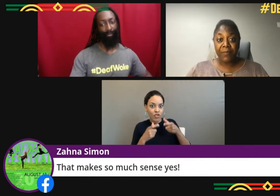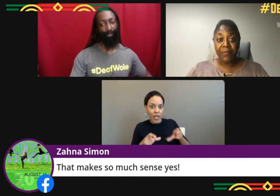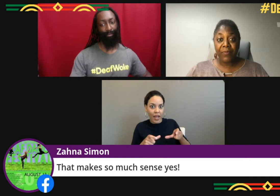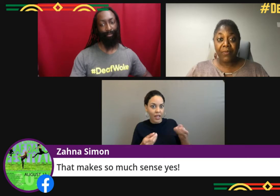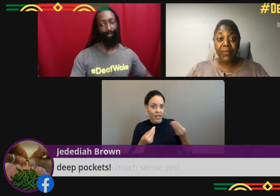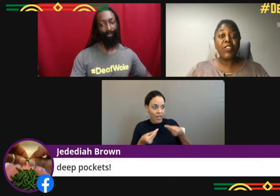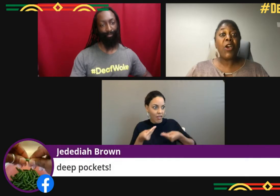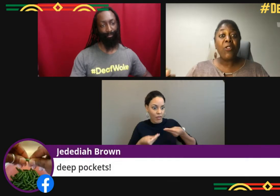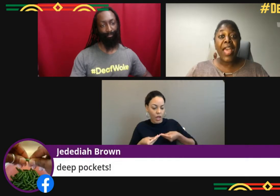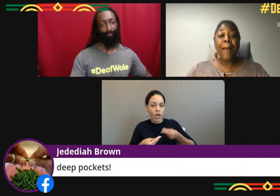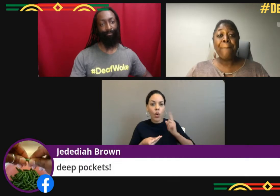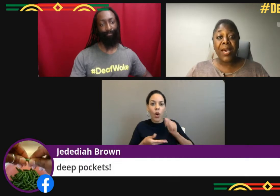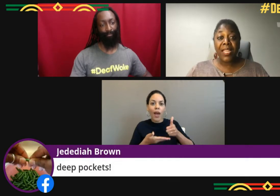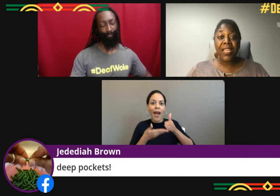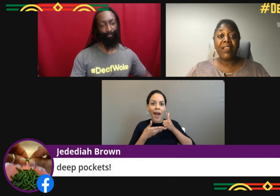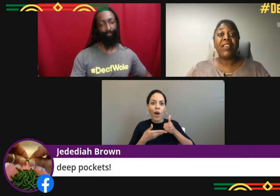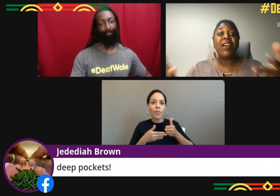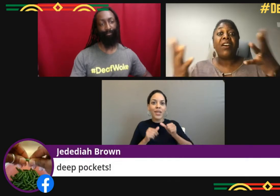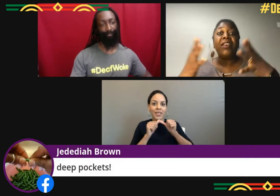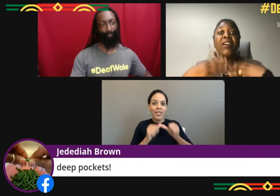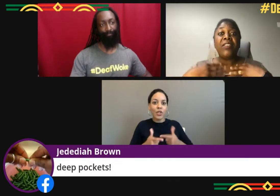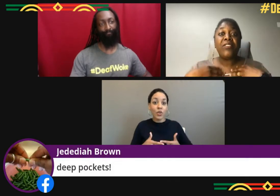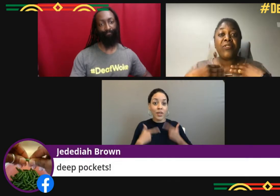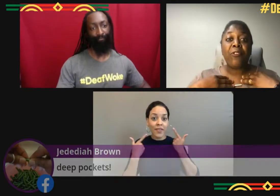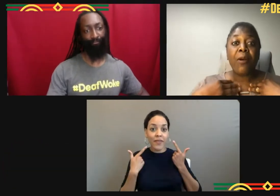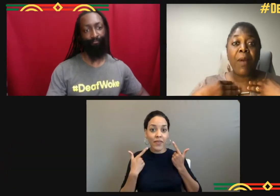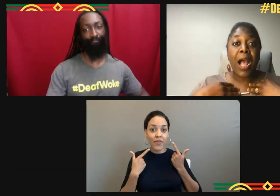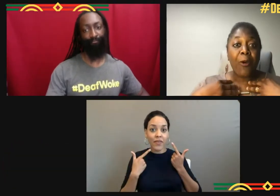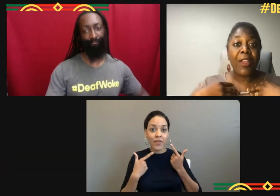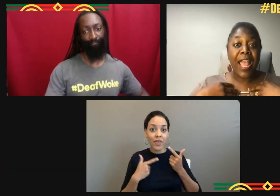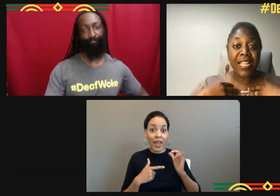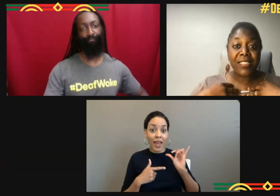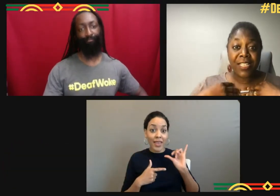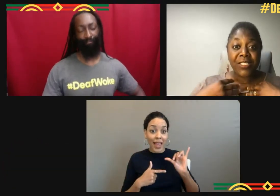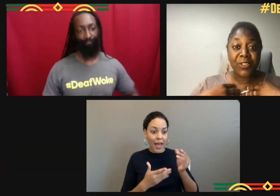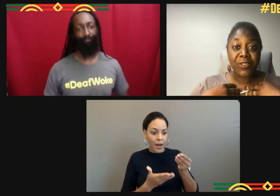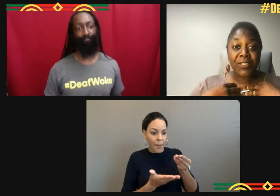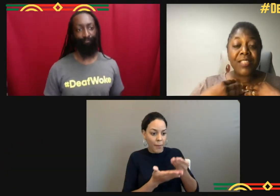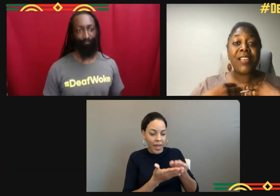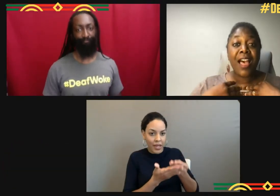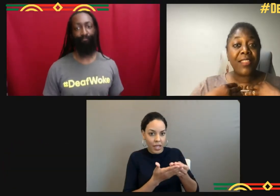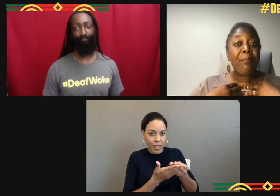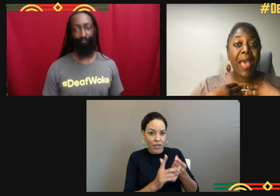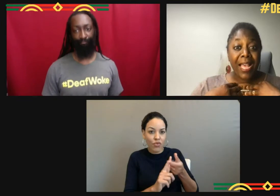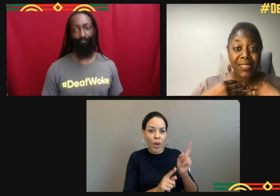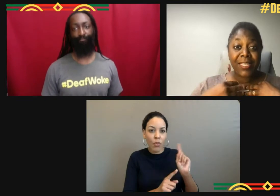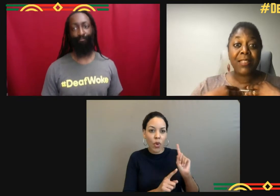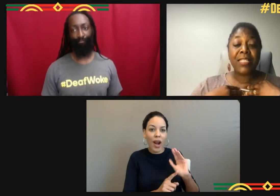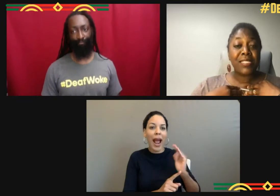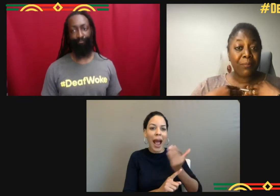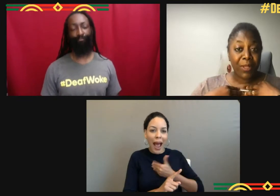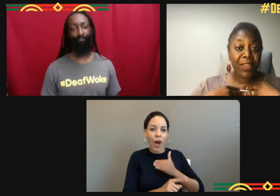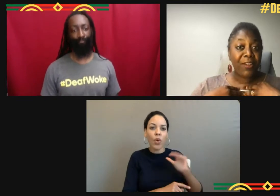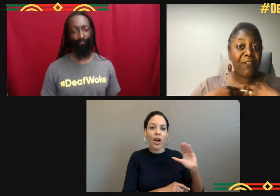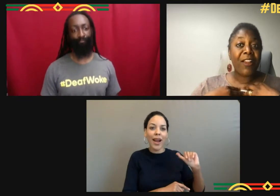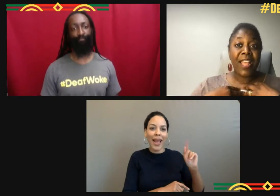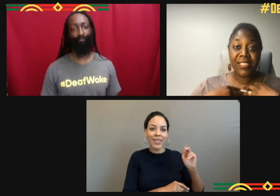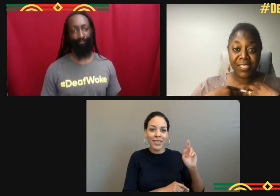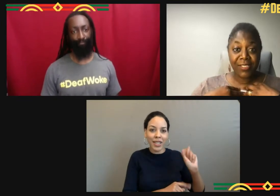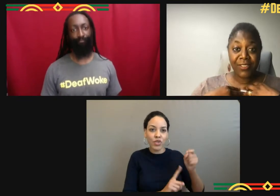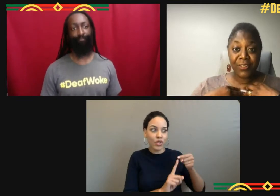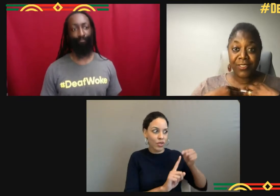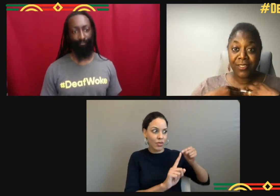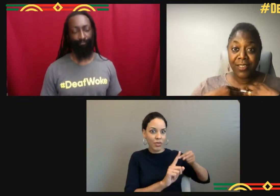live. You know, that money is from our ancestors. It's on the backs and it's the blood of